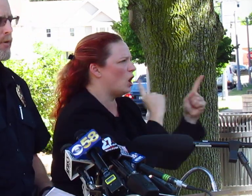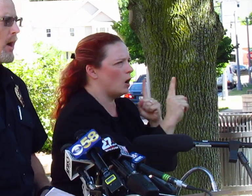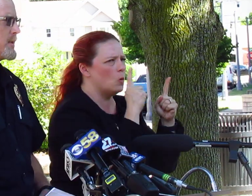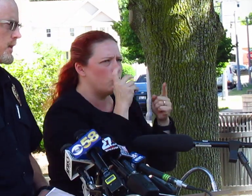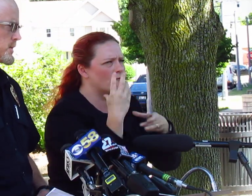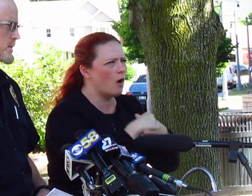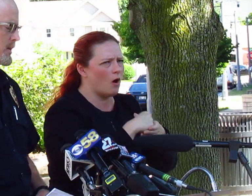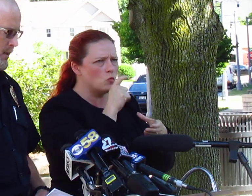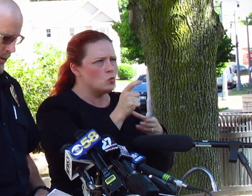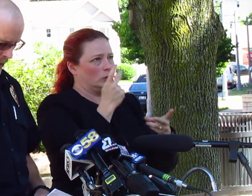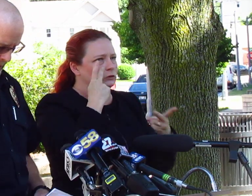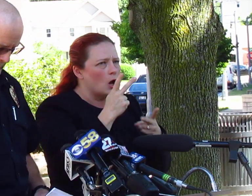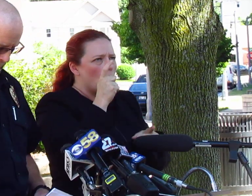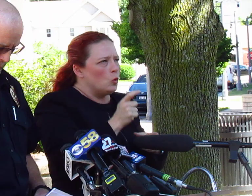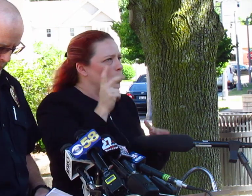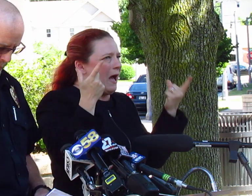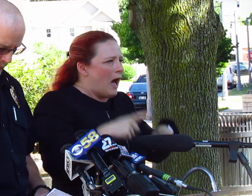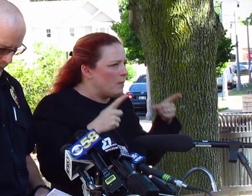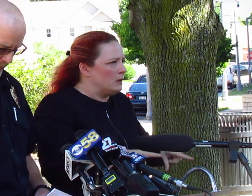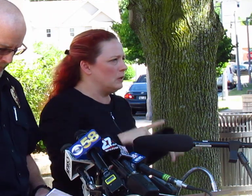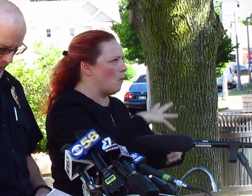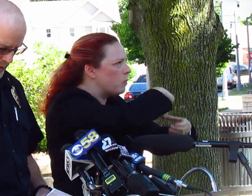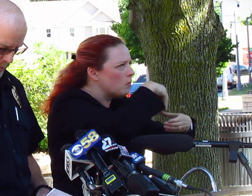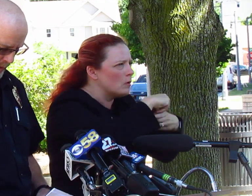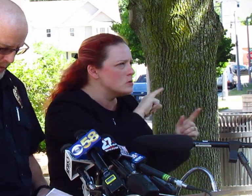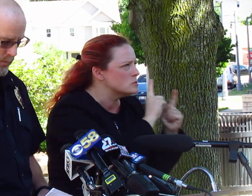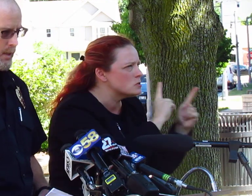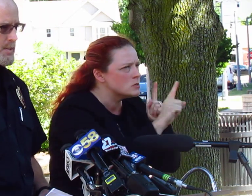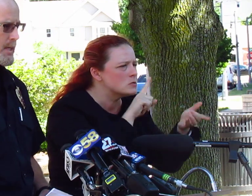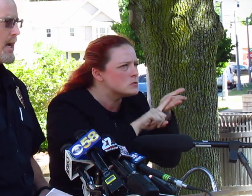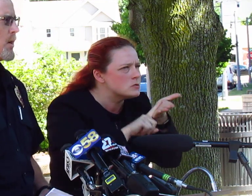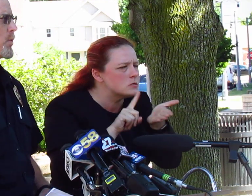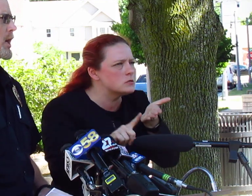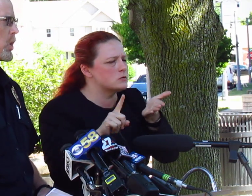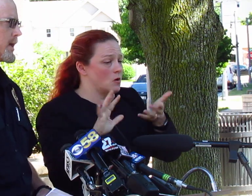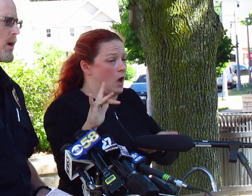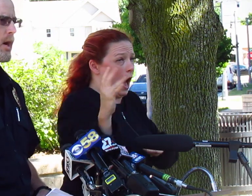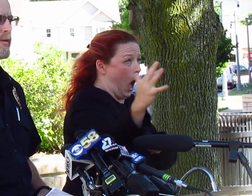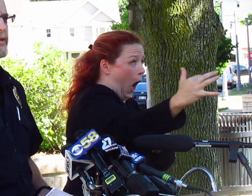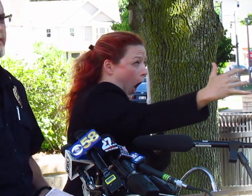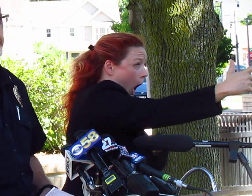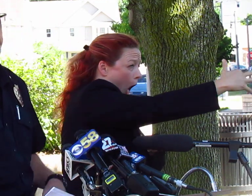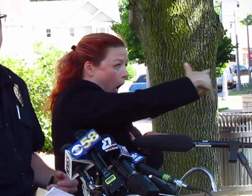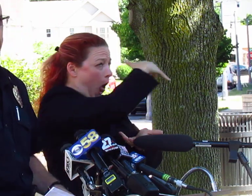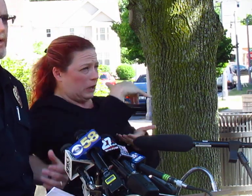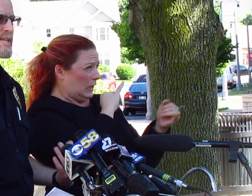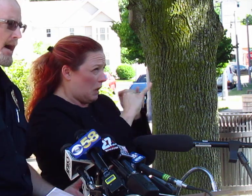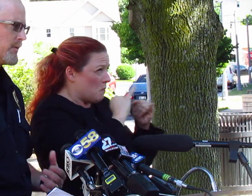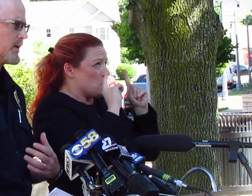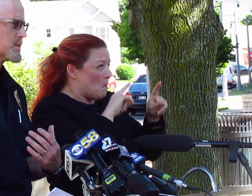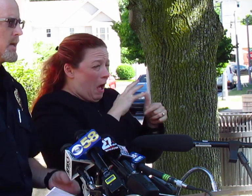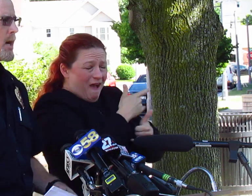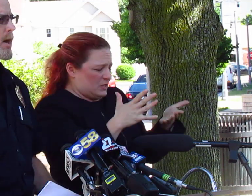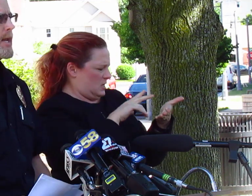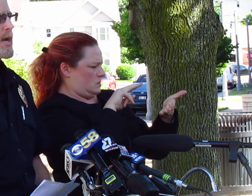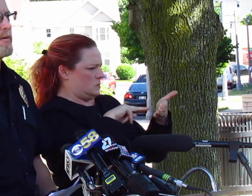been involved in this. And when we get all that information, we're gonna sit down, we're gonna look at all of the interviews, the reports, the